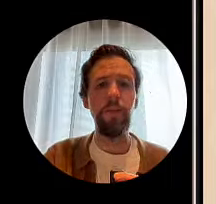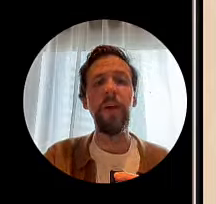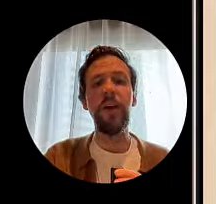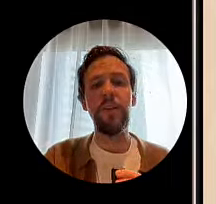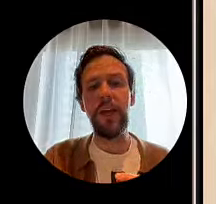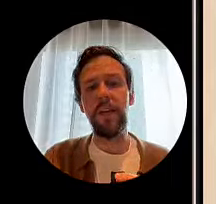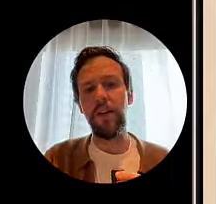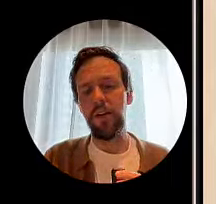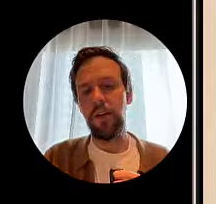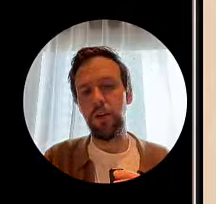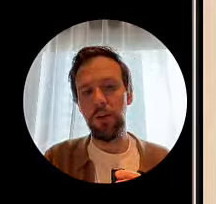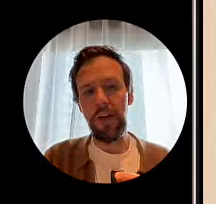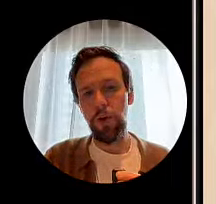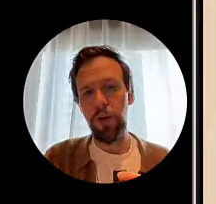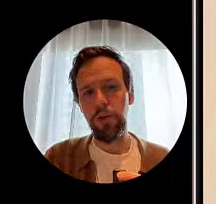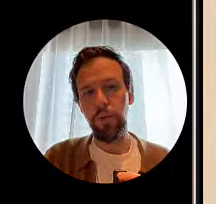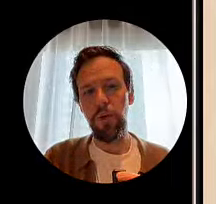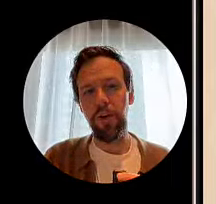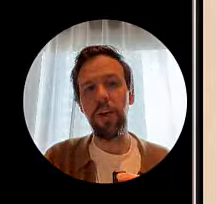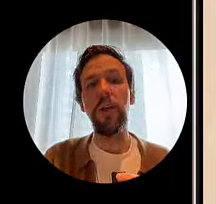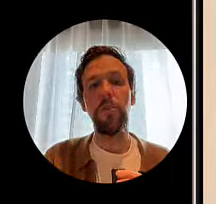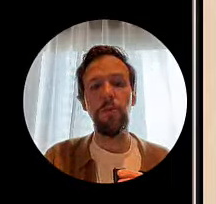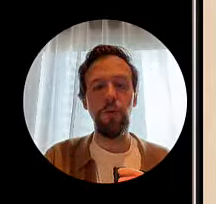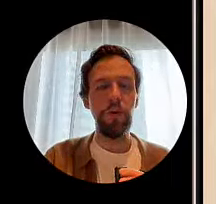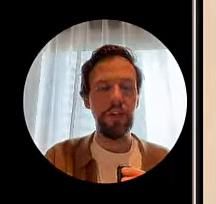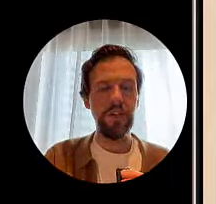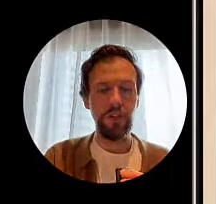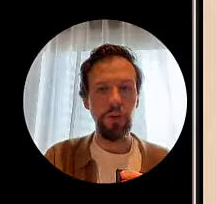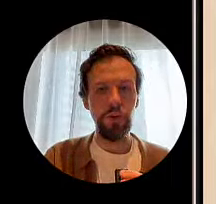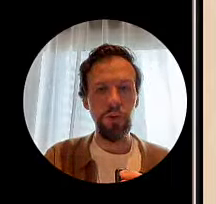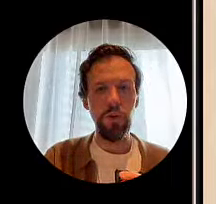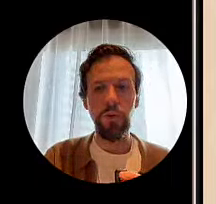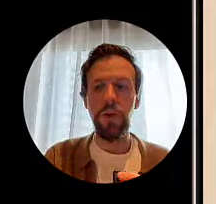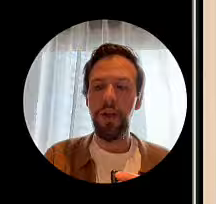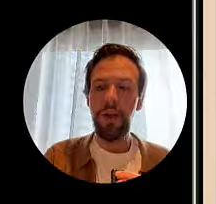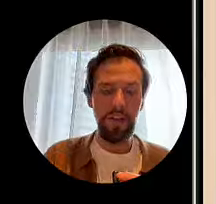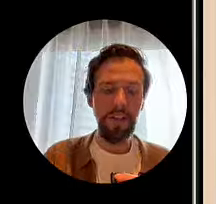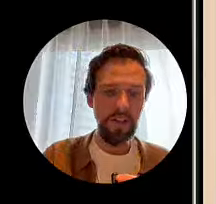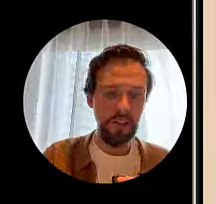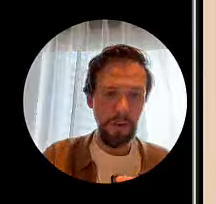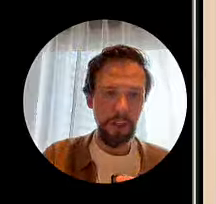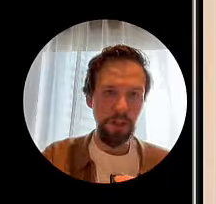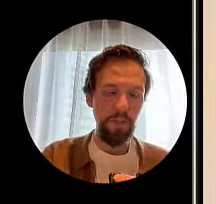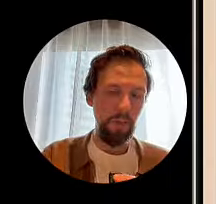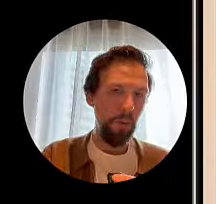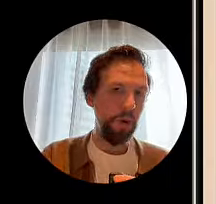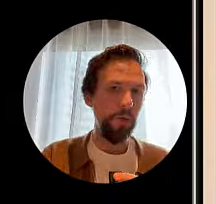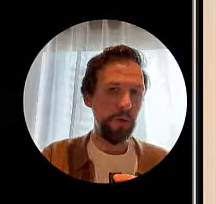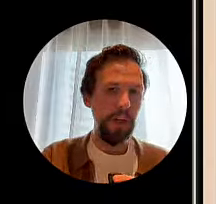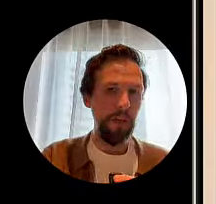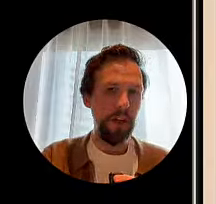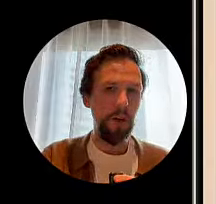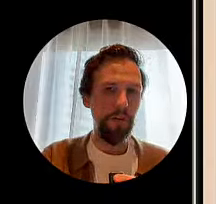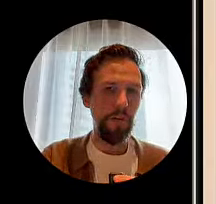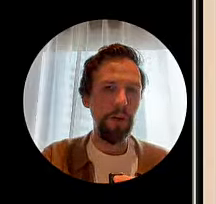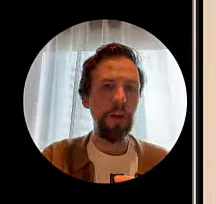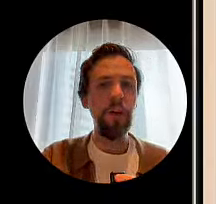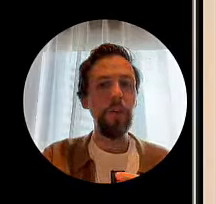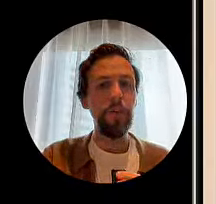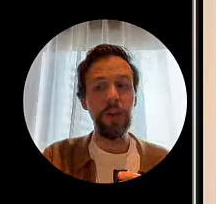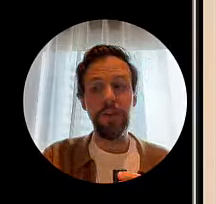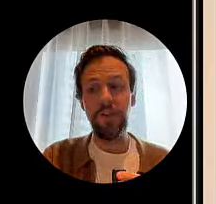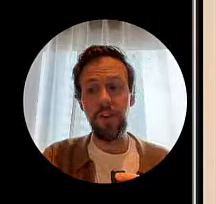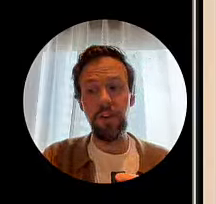of them, then you get a content warning before it's shown to you. And this is especially important for a game like Art of